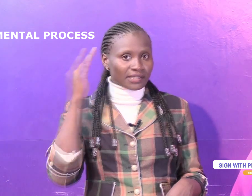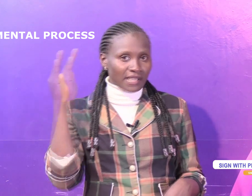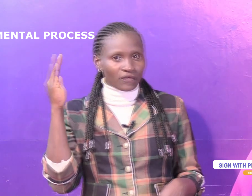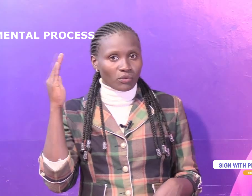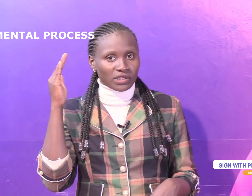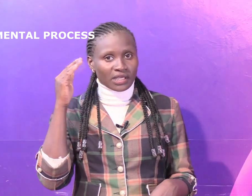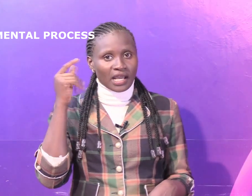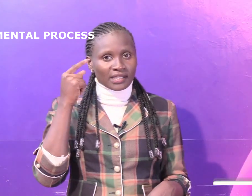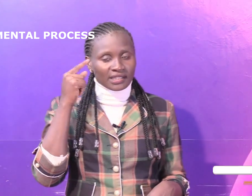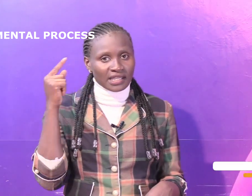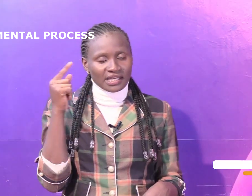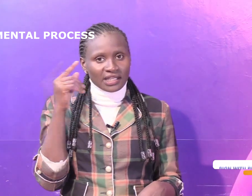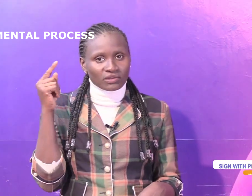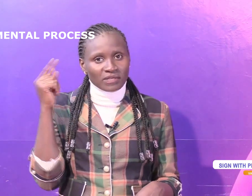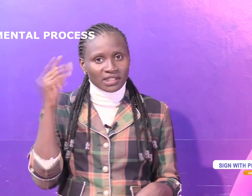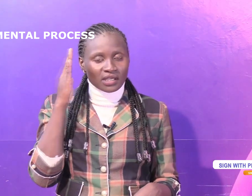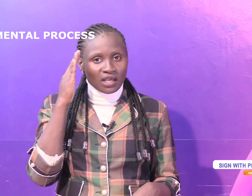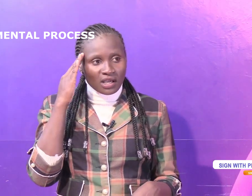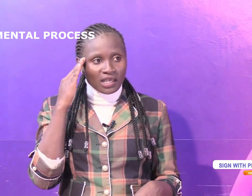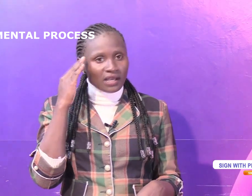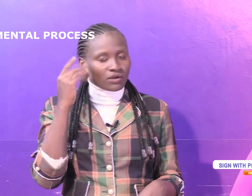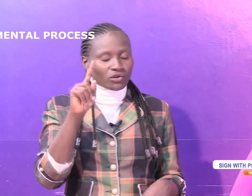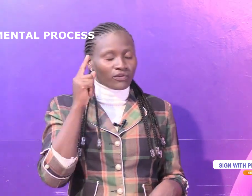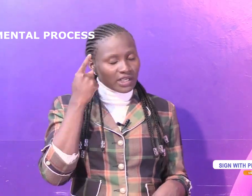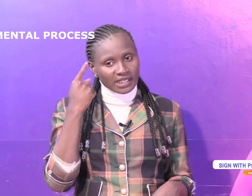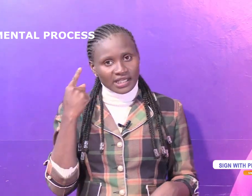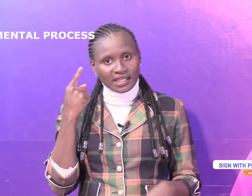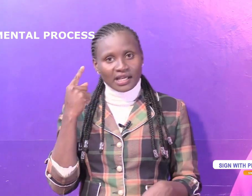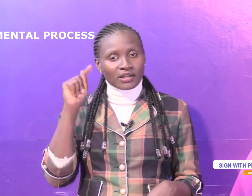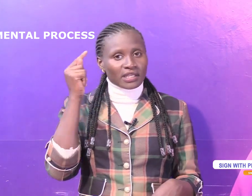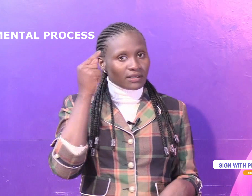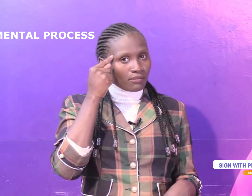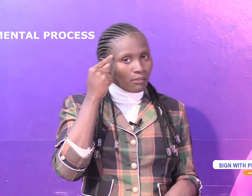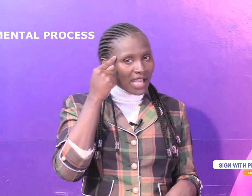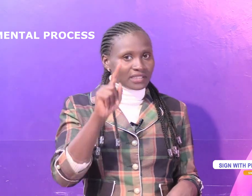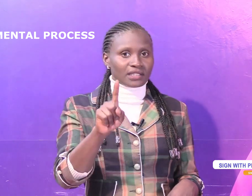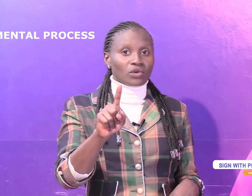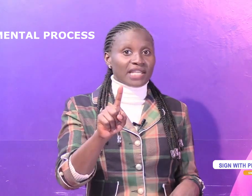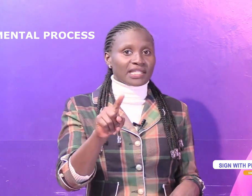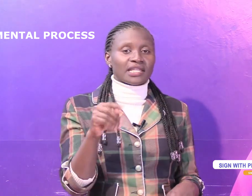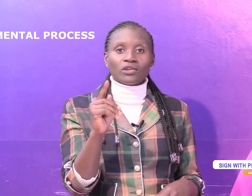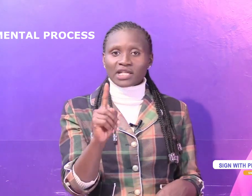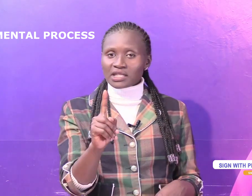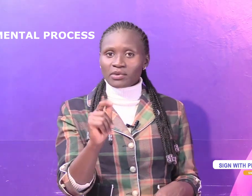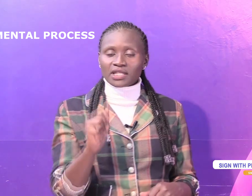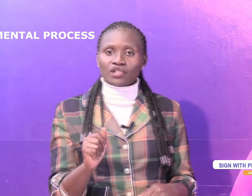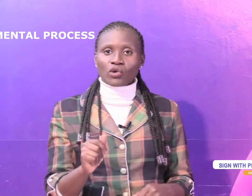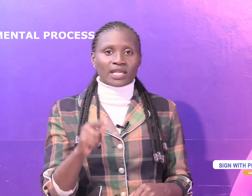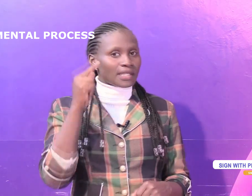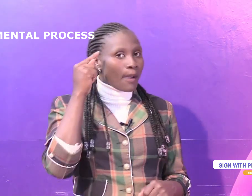your side, just a little bit here on your forehead, aside here. Mind twice, and then you just tap it twice.